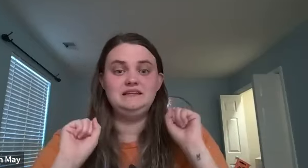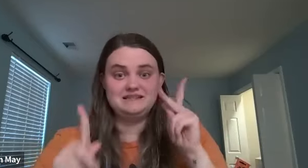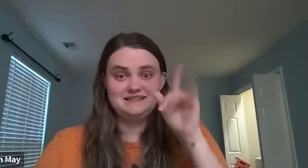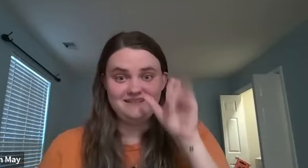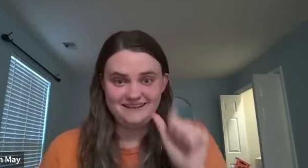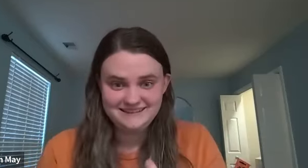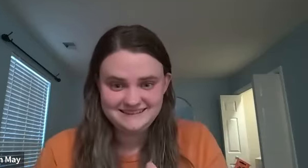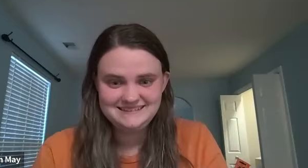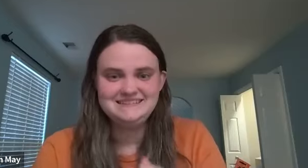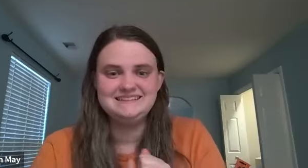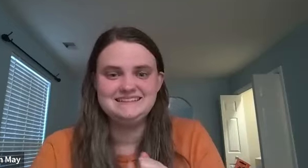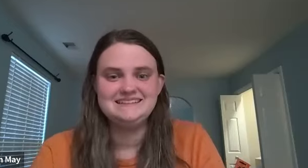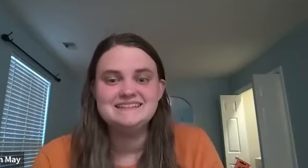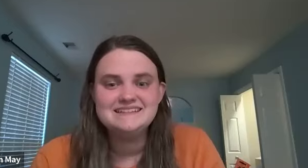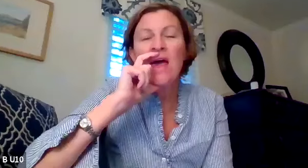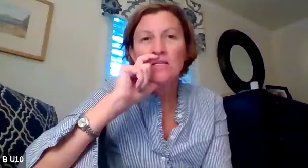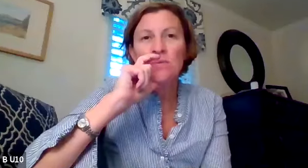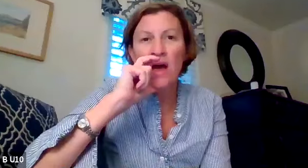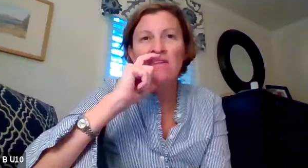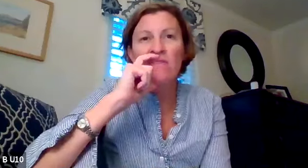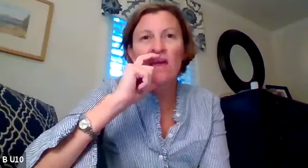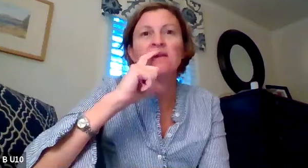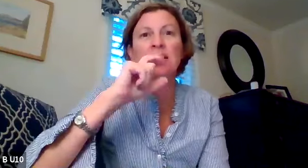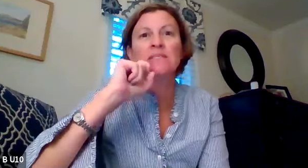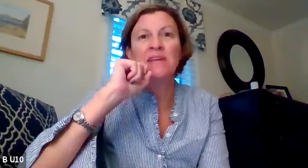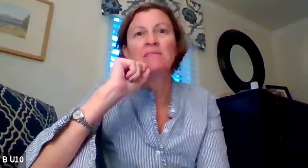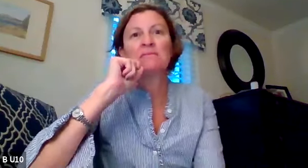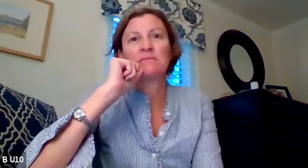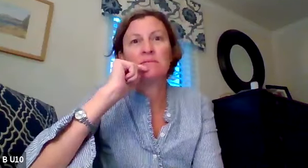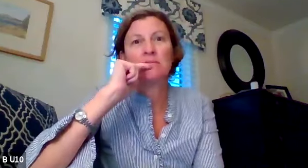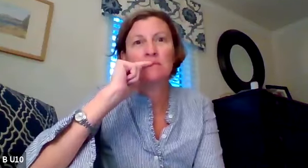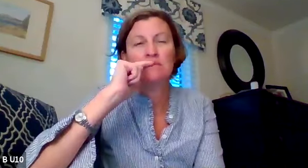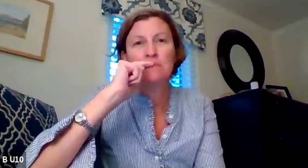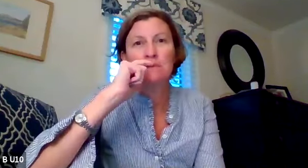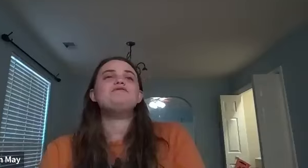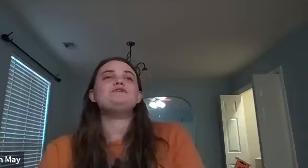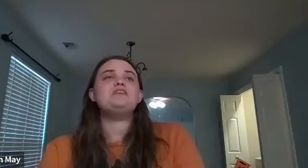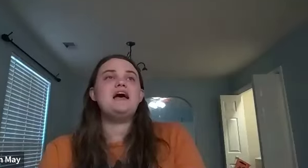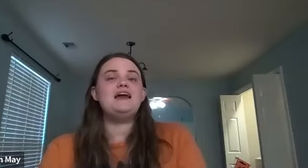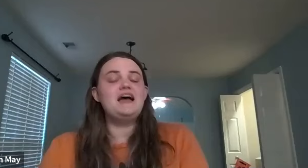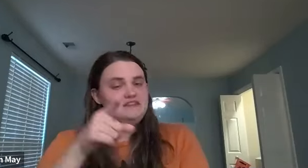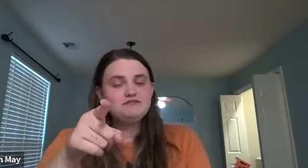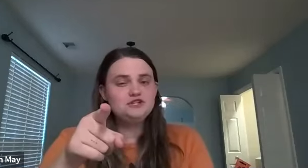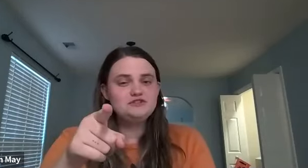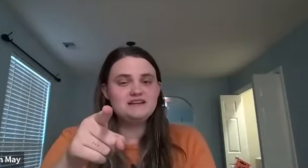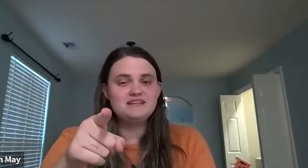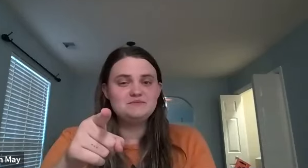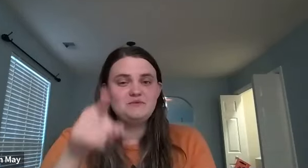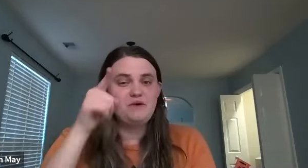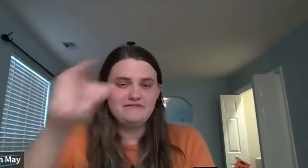Yes, Kelly. How about ex-wife, ex-husband? So for that, I never showed you guys husband and wife.